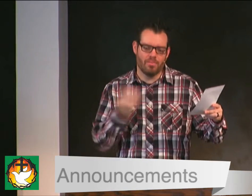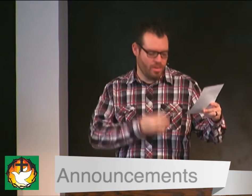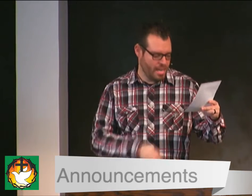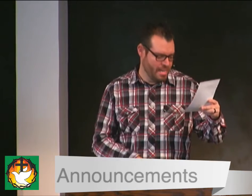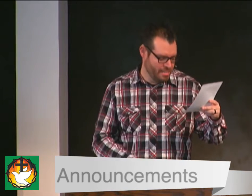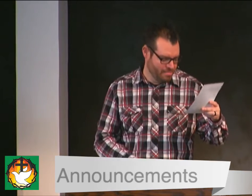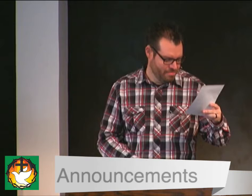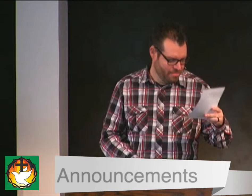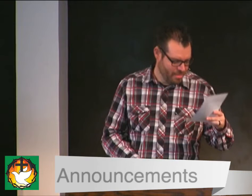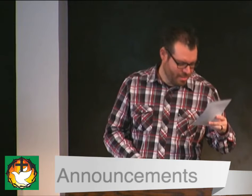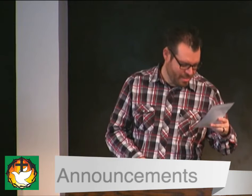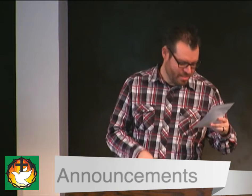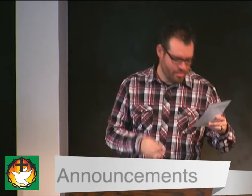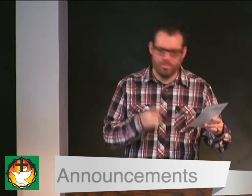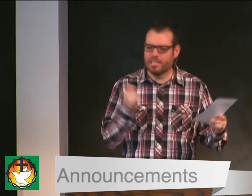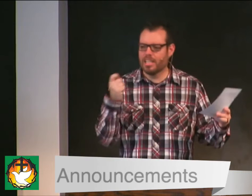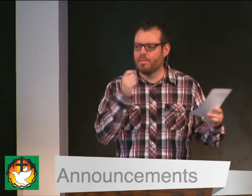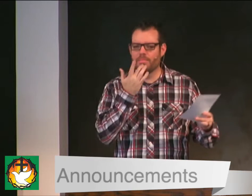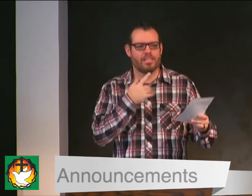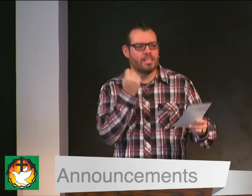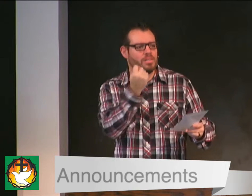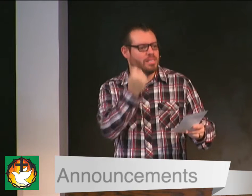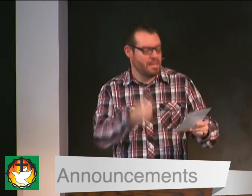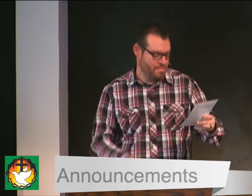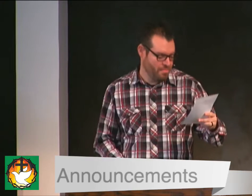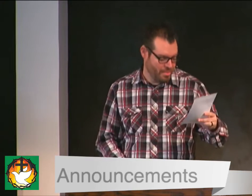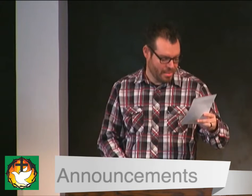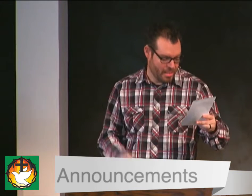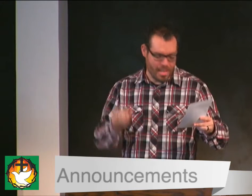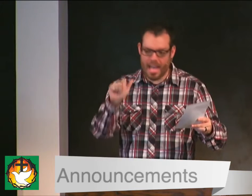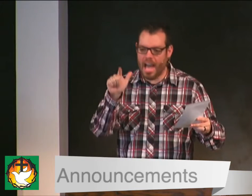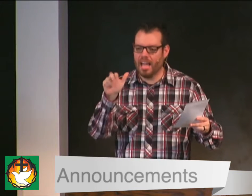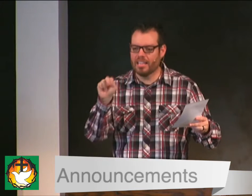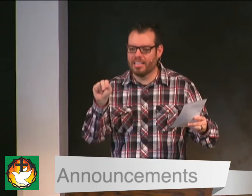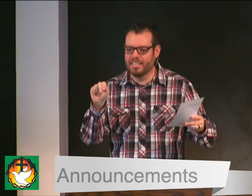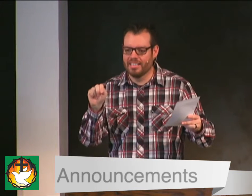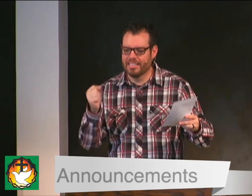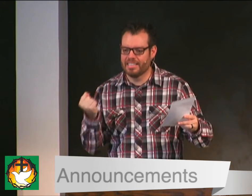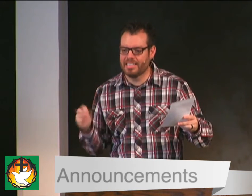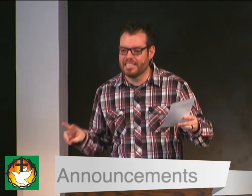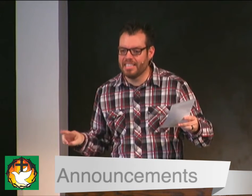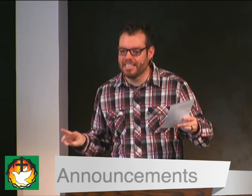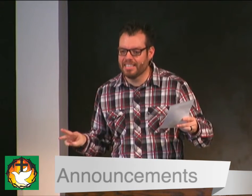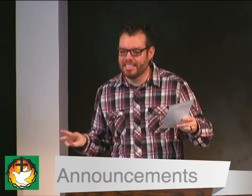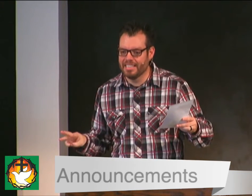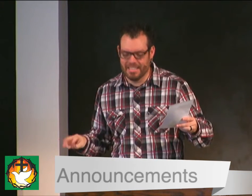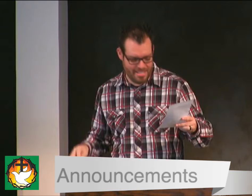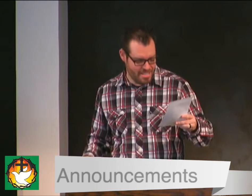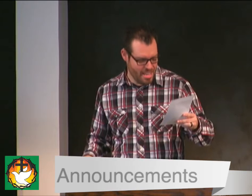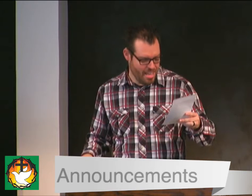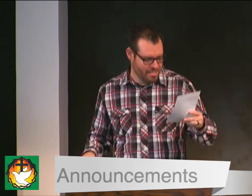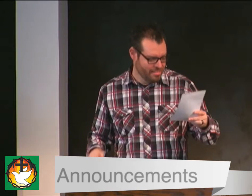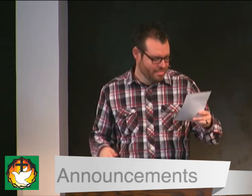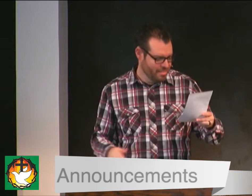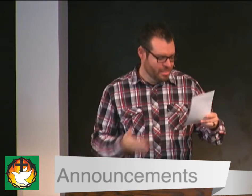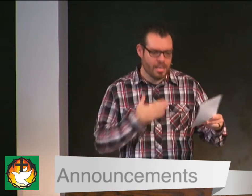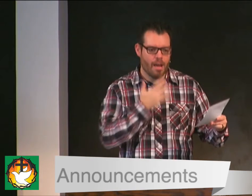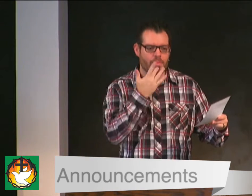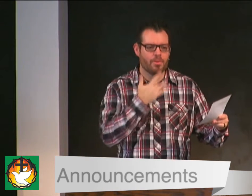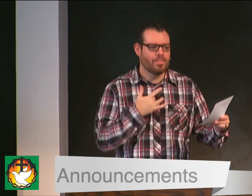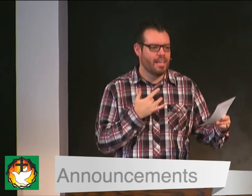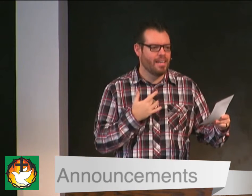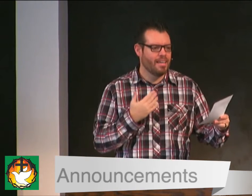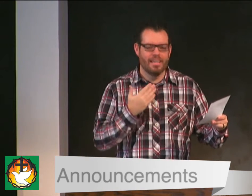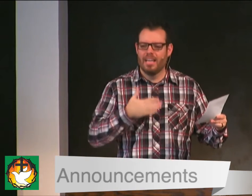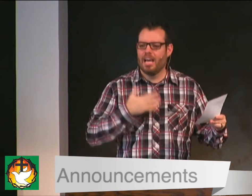That's 24 days. We celebrate birthday on Tuesday. Alan, the 16th. Yeah. So